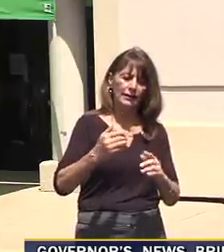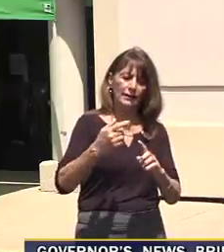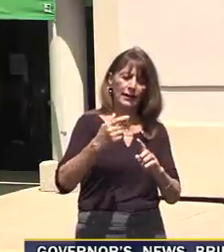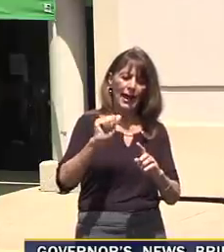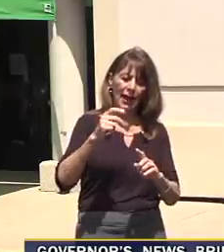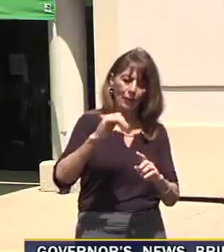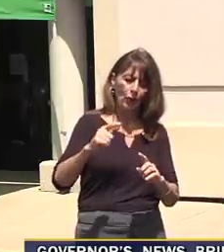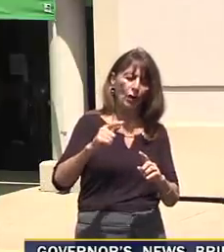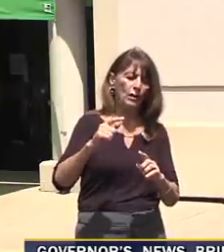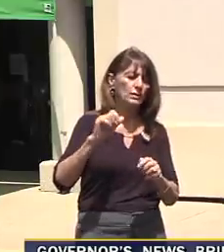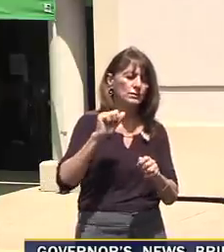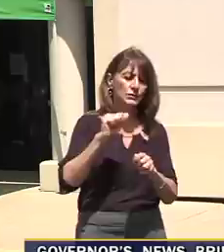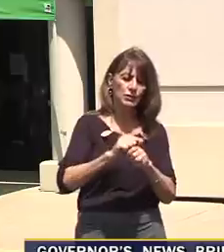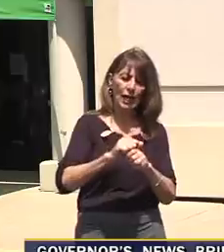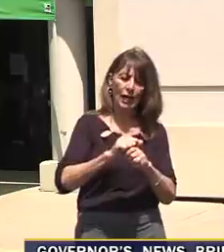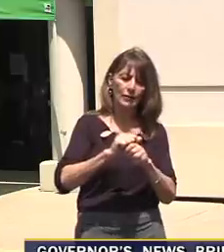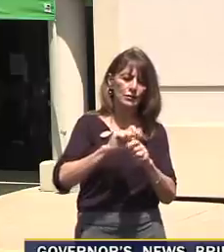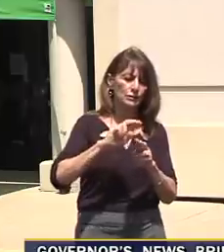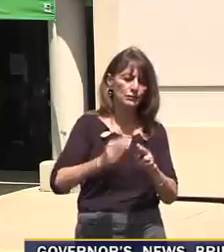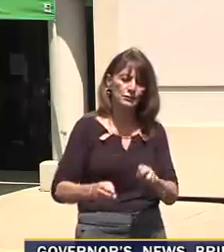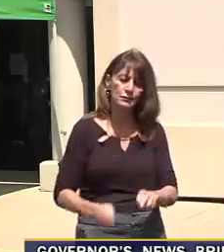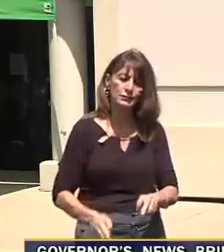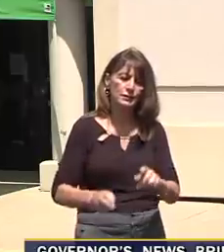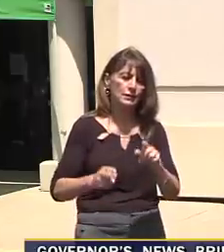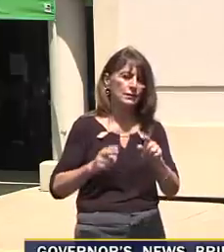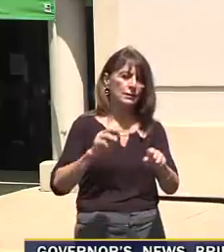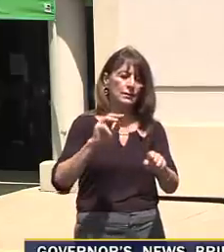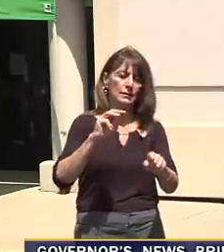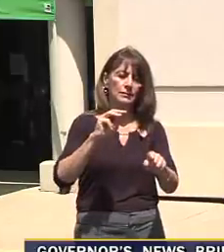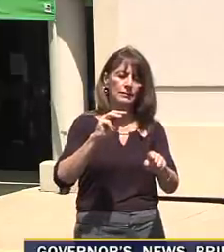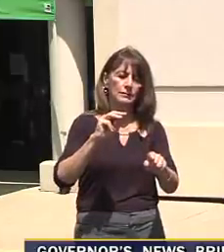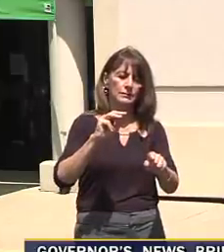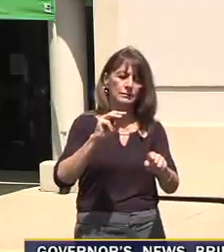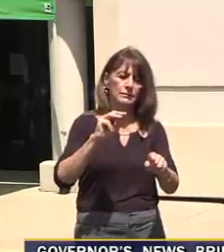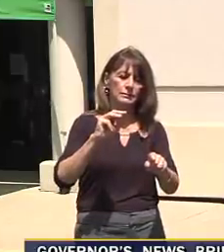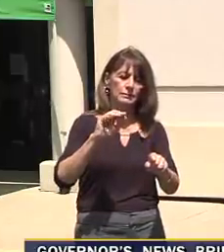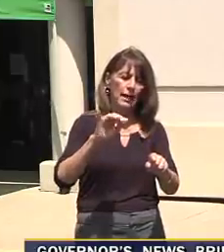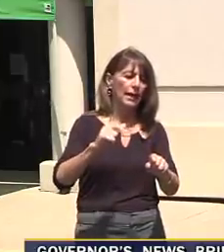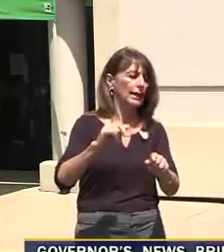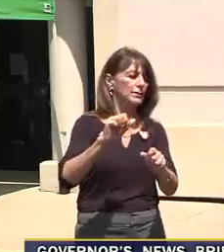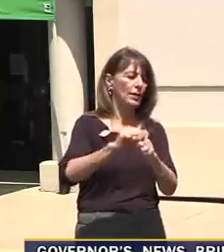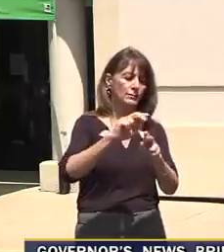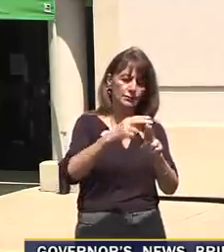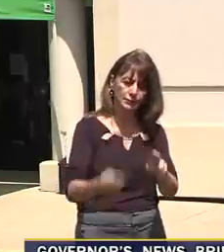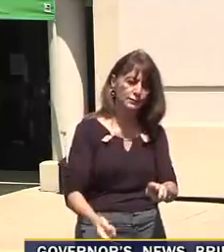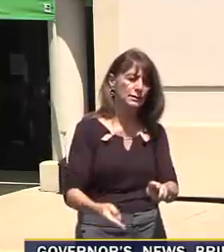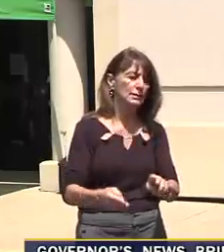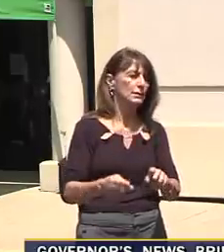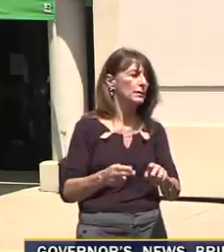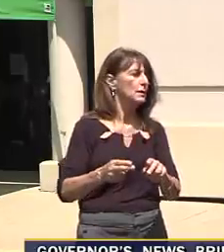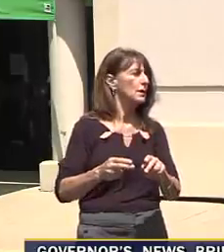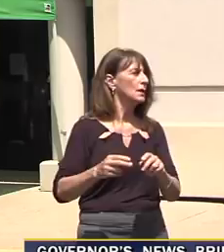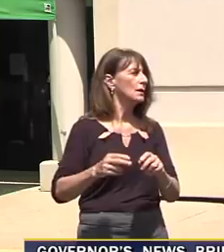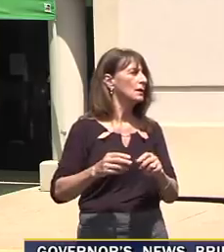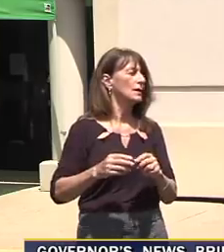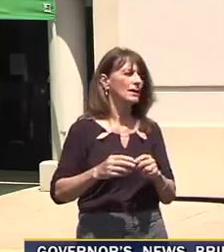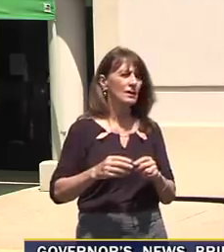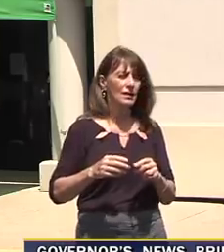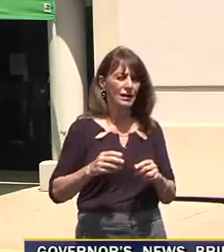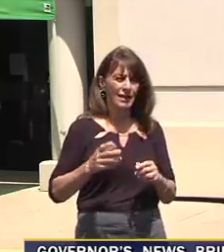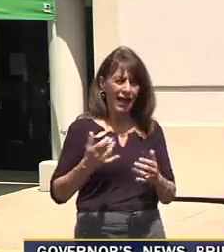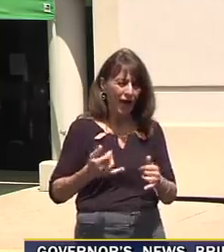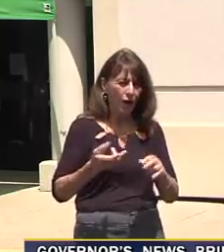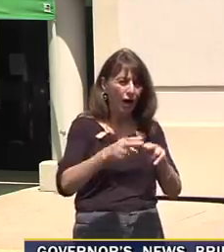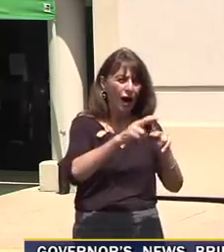down 223,000 from May 19. Your thoughts on this? Is this a sign of recovery,